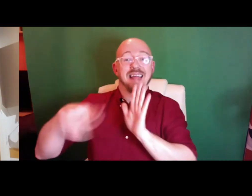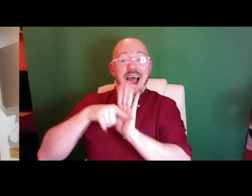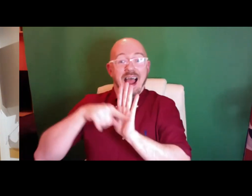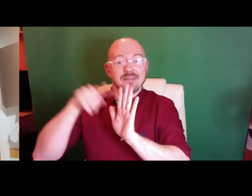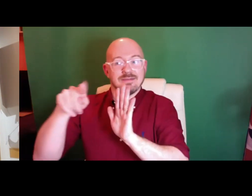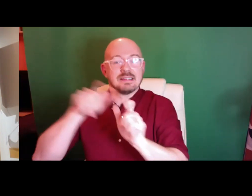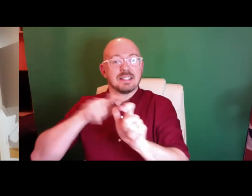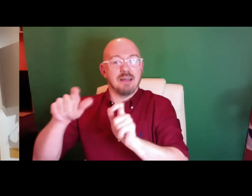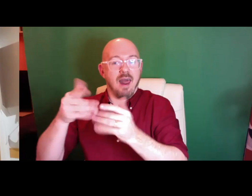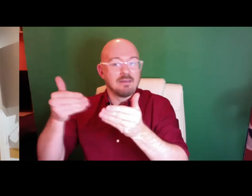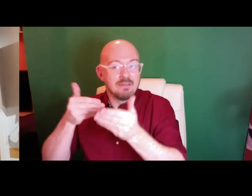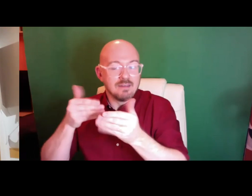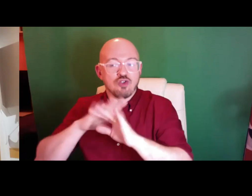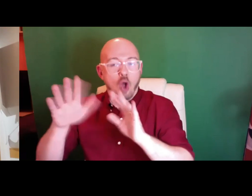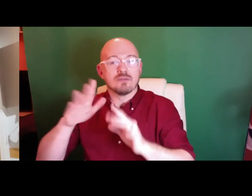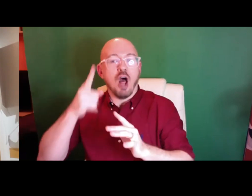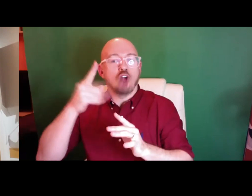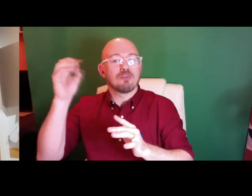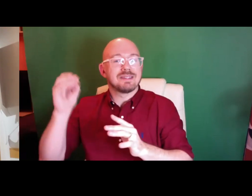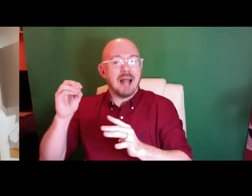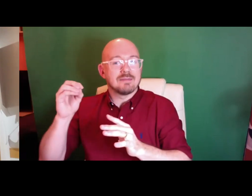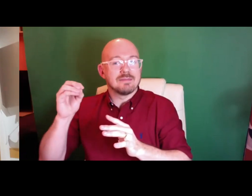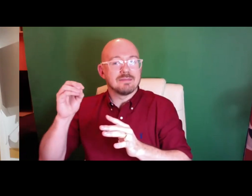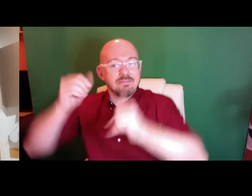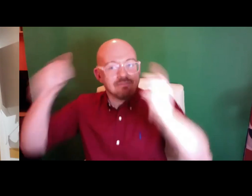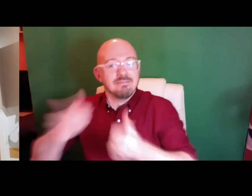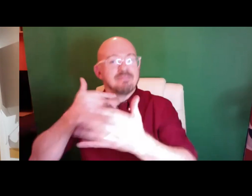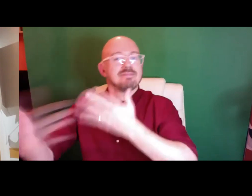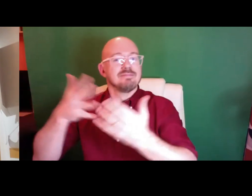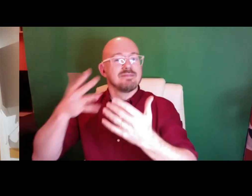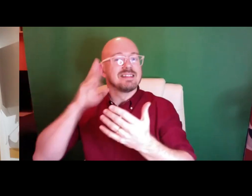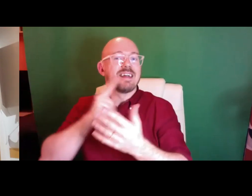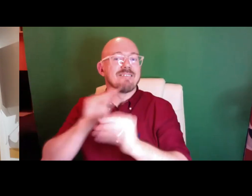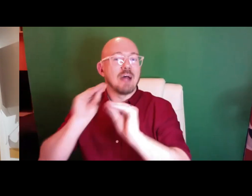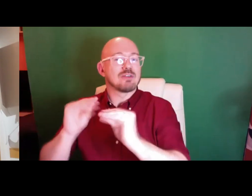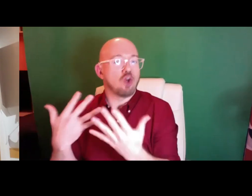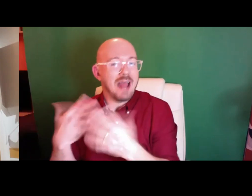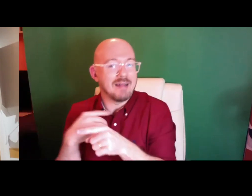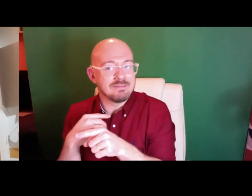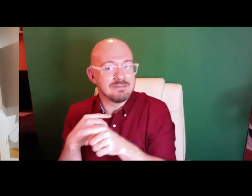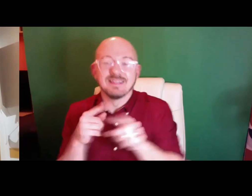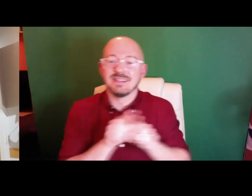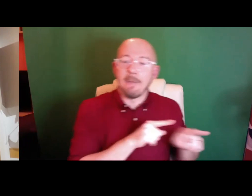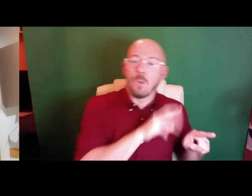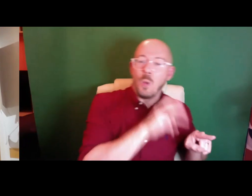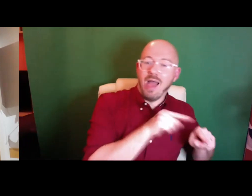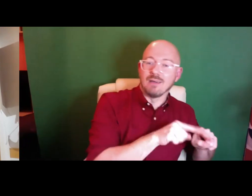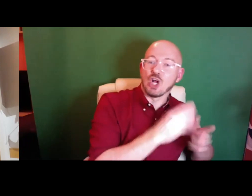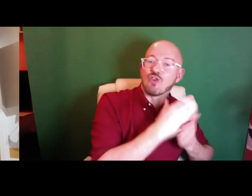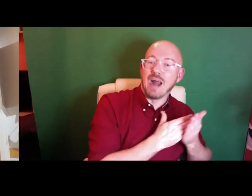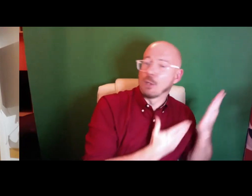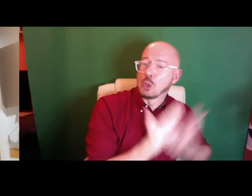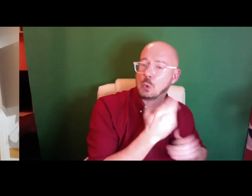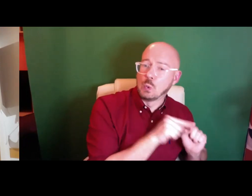sure. I think we need to see how things progress in both countries, because we know, having the Act in Scotland, we haven't